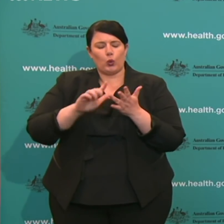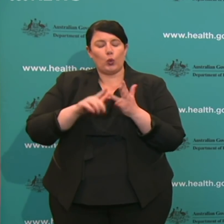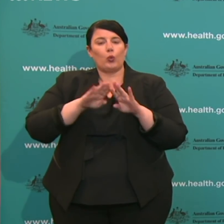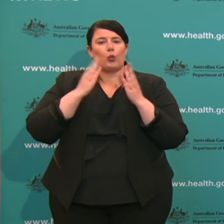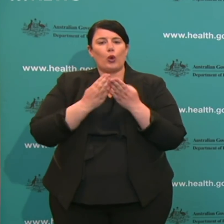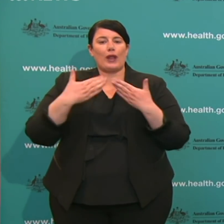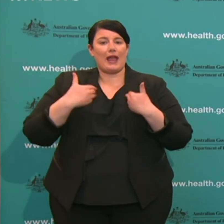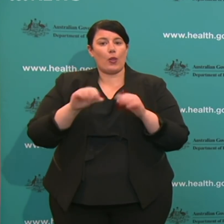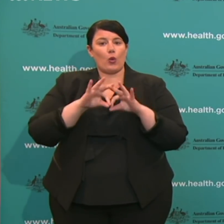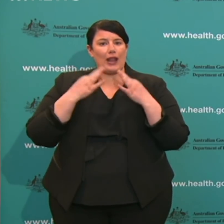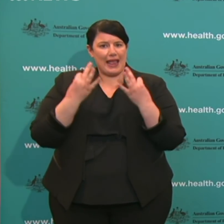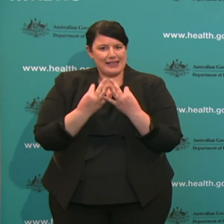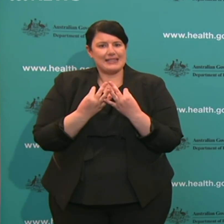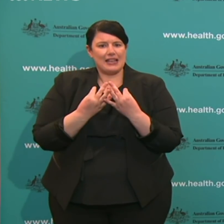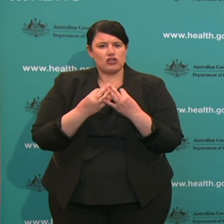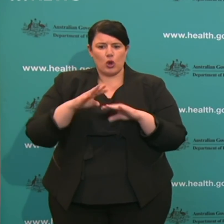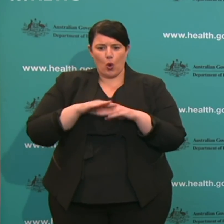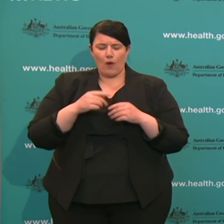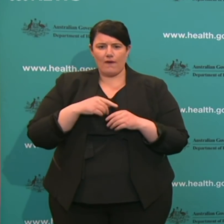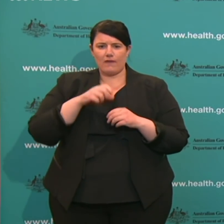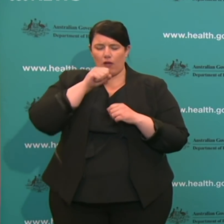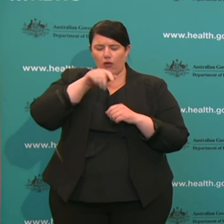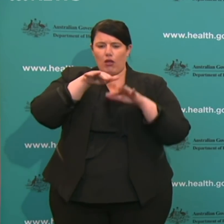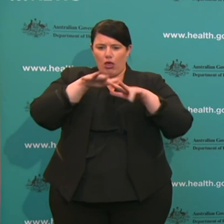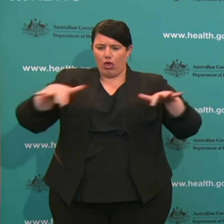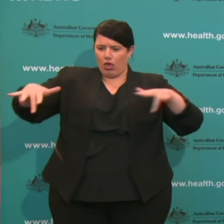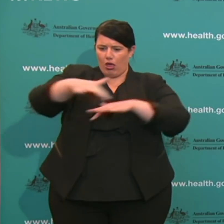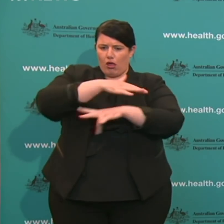about the aerosolization of COVID-19.